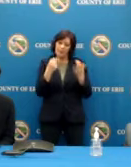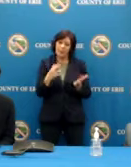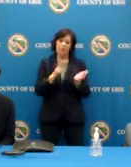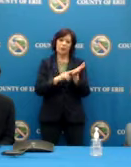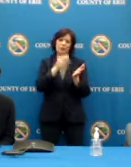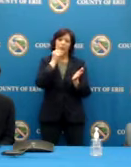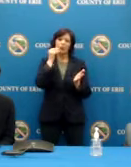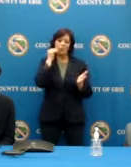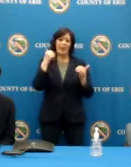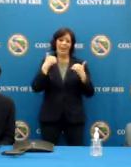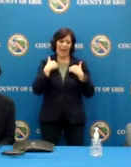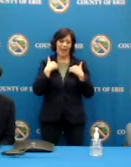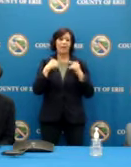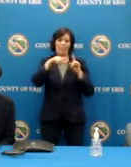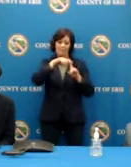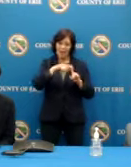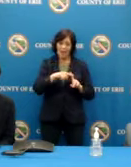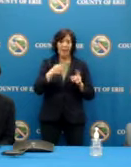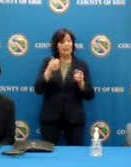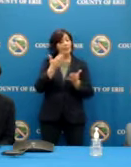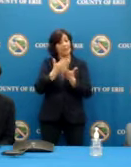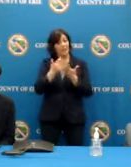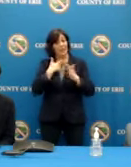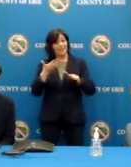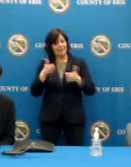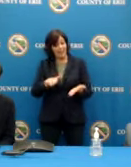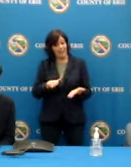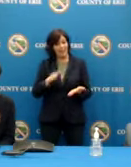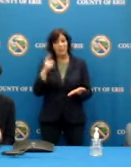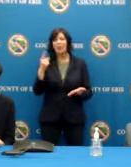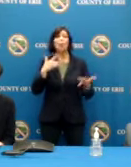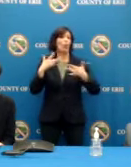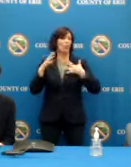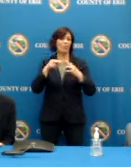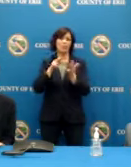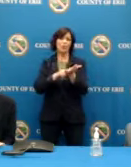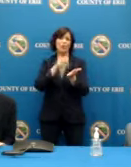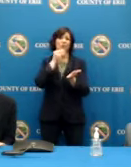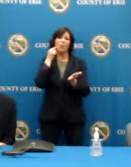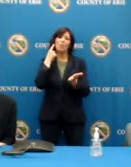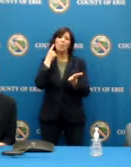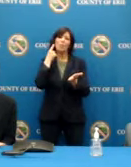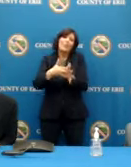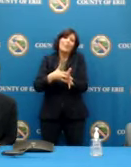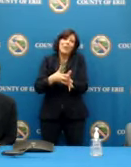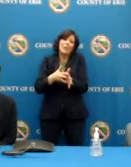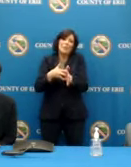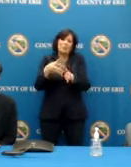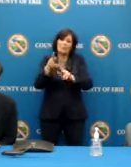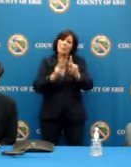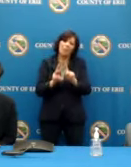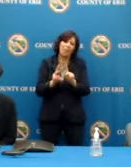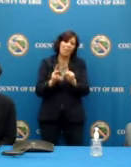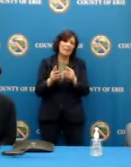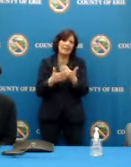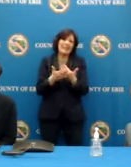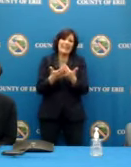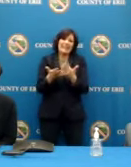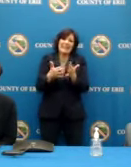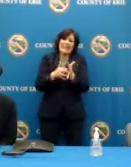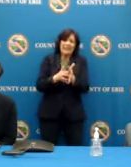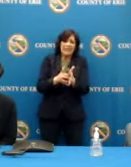had deaths. We've always been worried about those in nursing homes because they're the most frail of our population, and